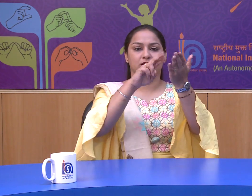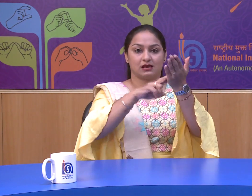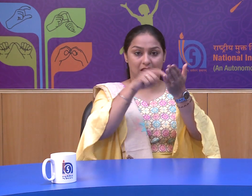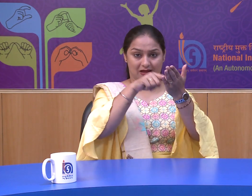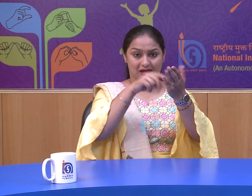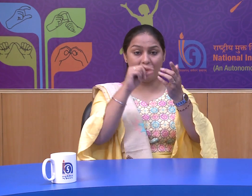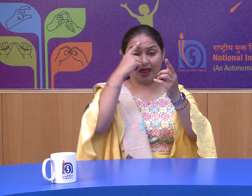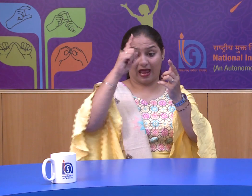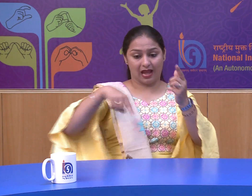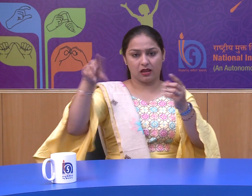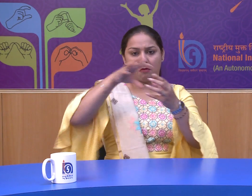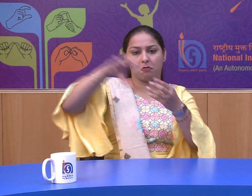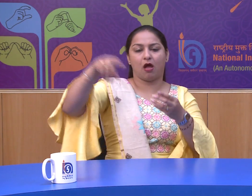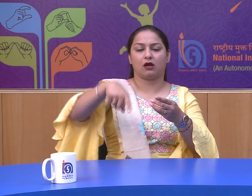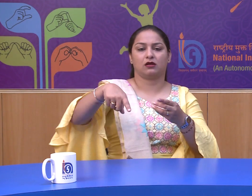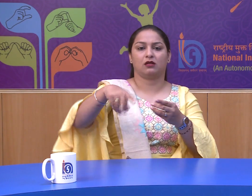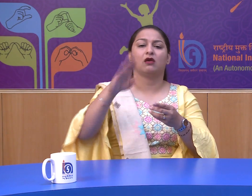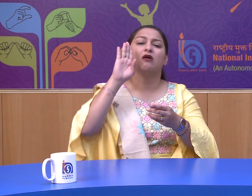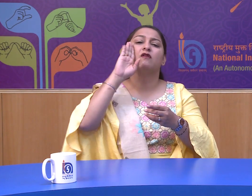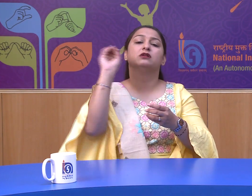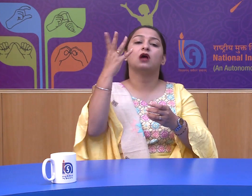till 3rd century AD.